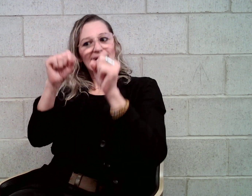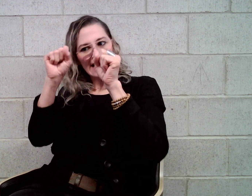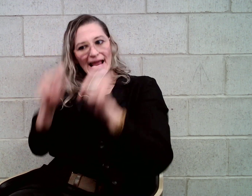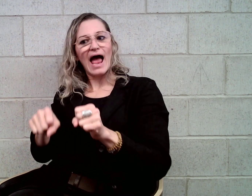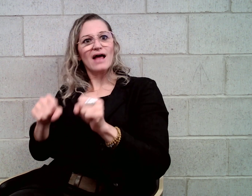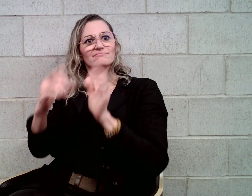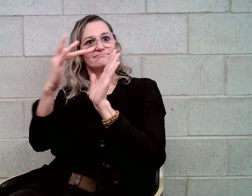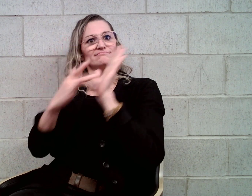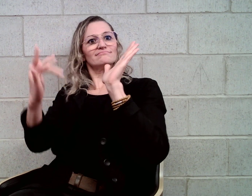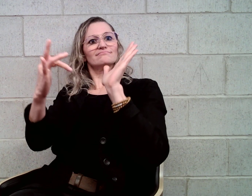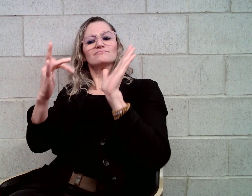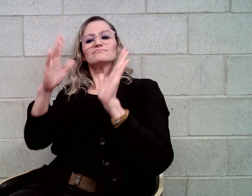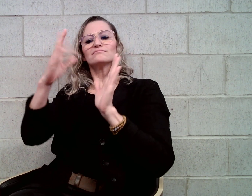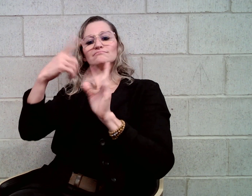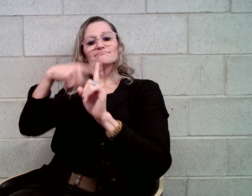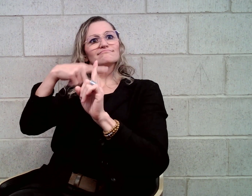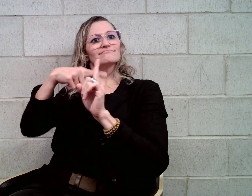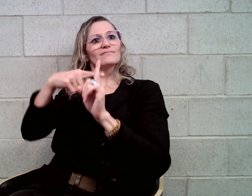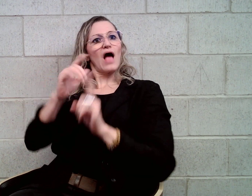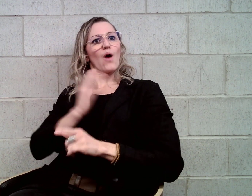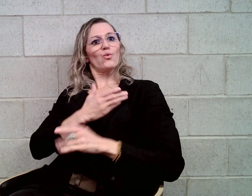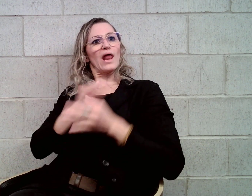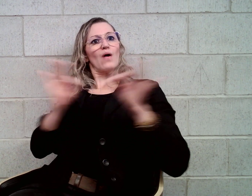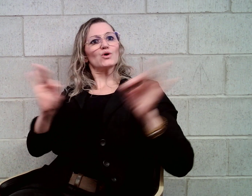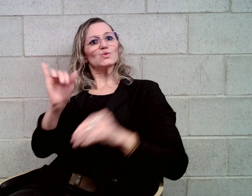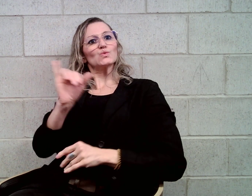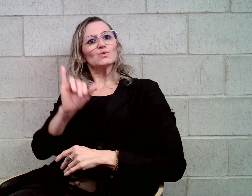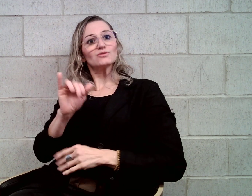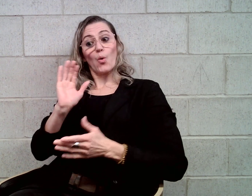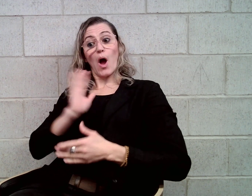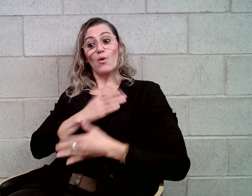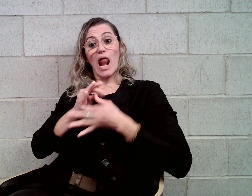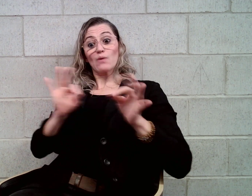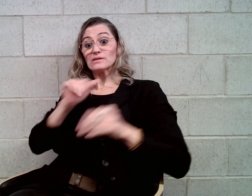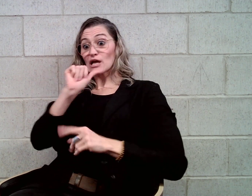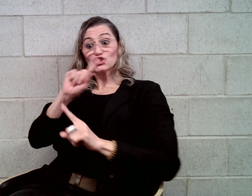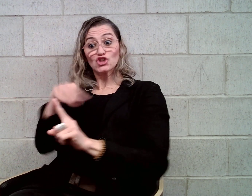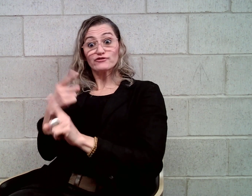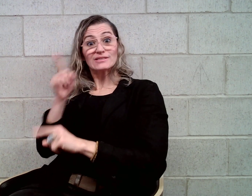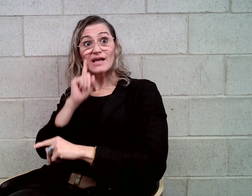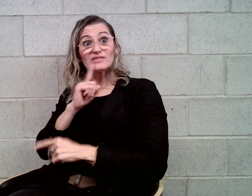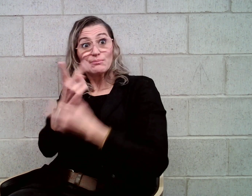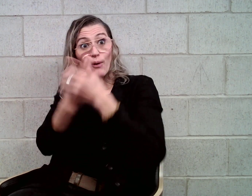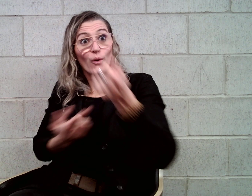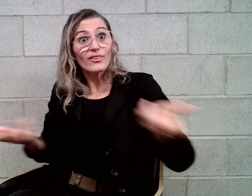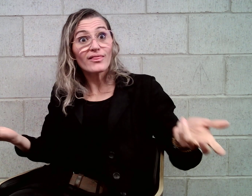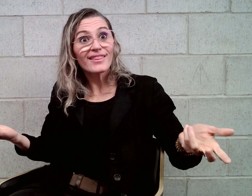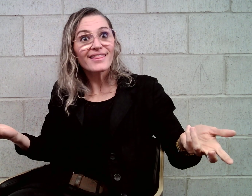the positive contribution that having ASL represented was there not